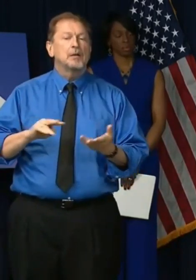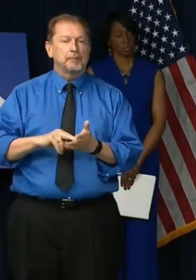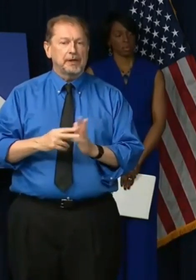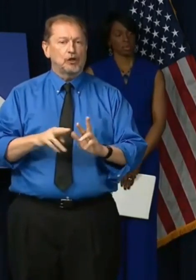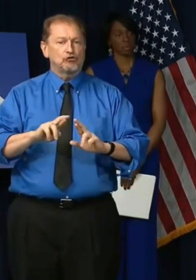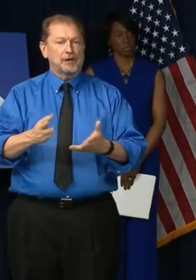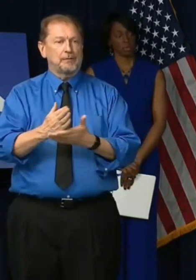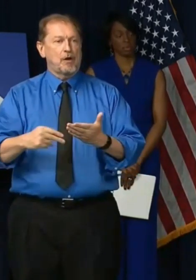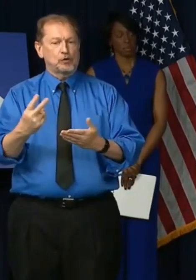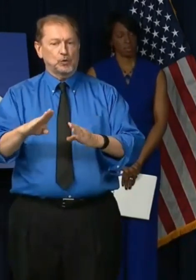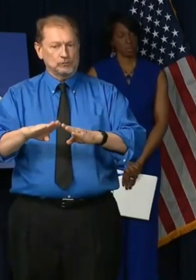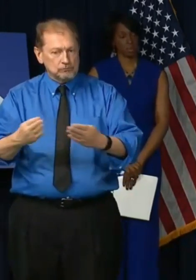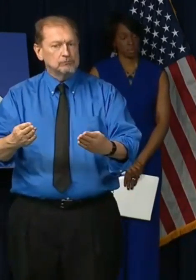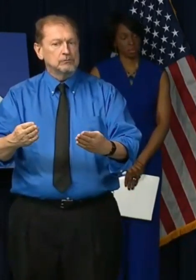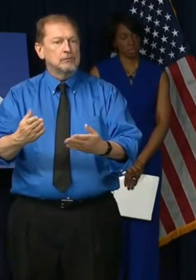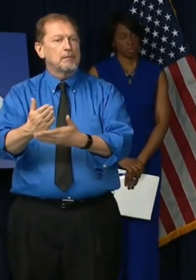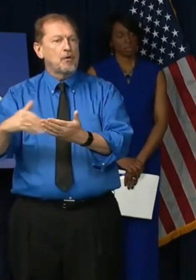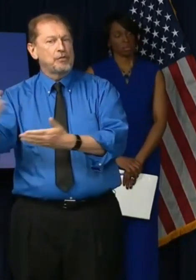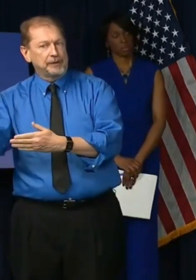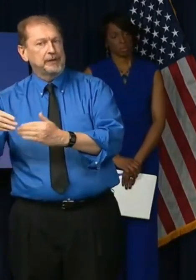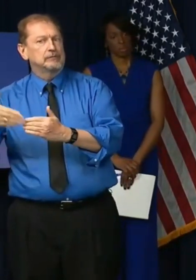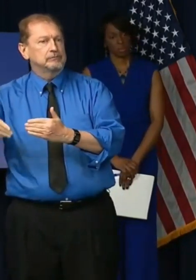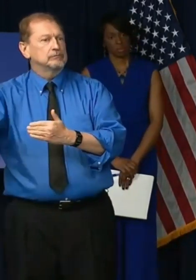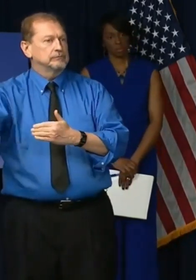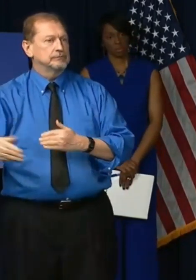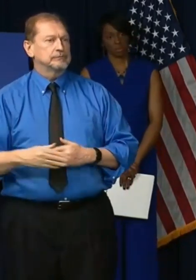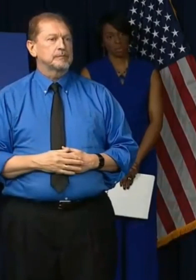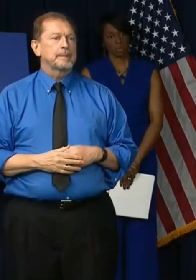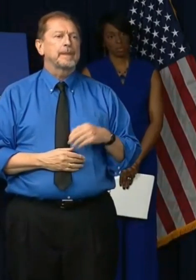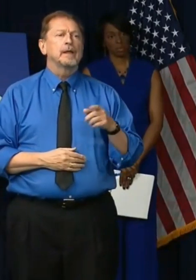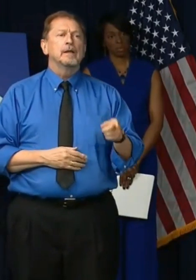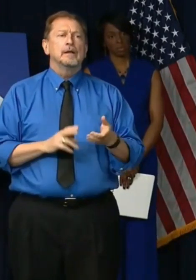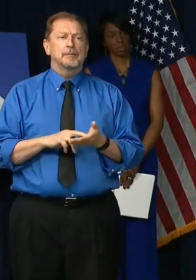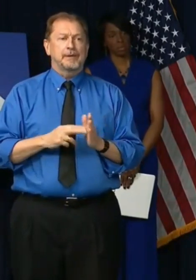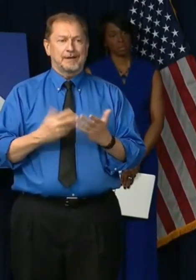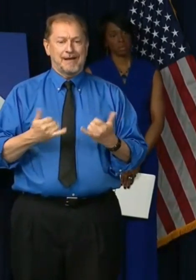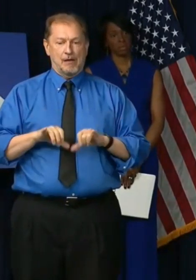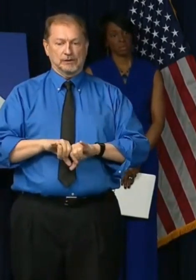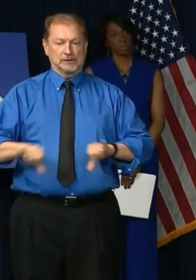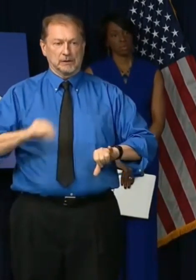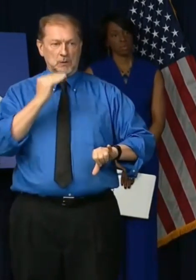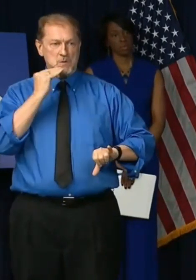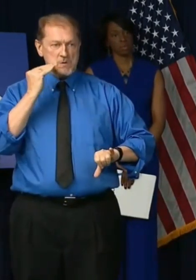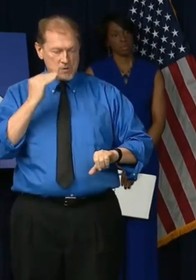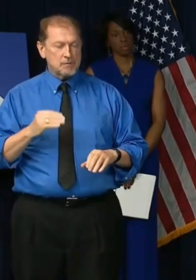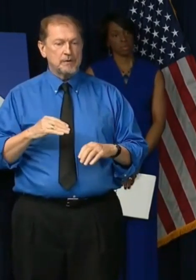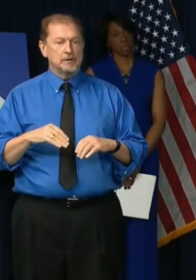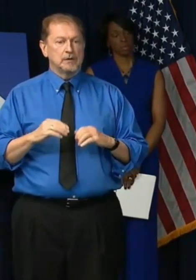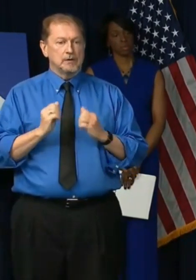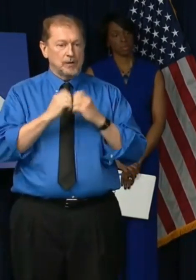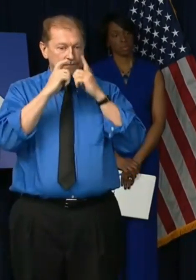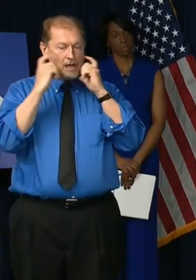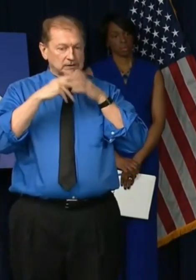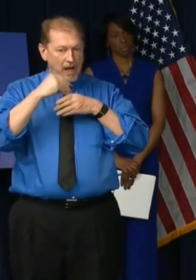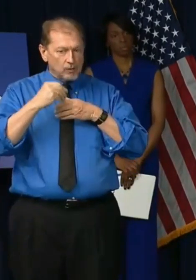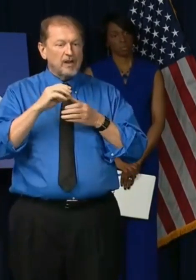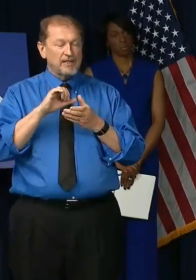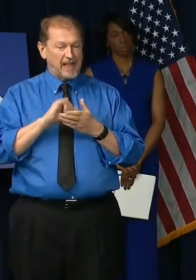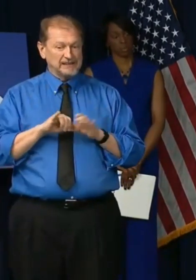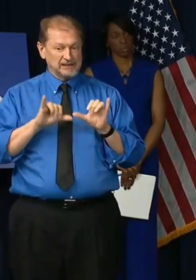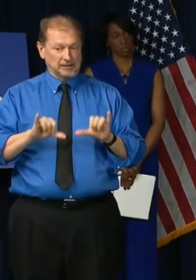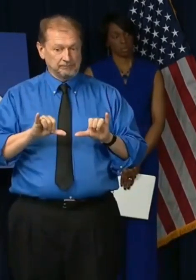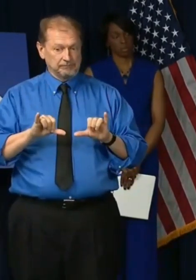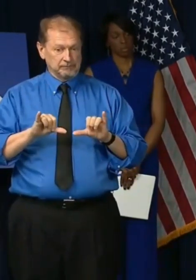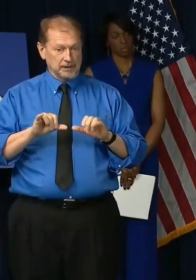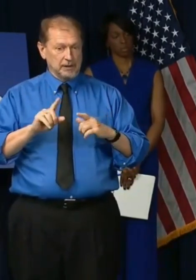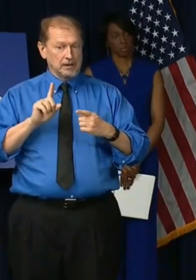that we're heading in the right direction on a consistent basis. So the restrictions that we have in place now are kind of what we're going to live with until we see that peak and then another